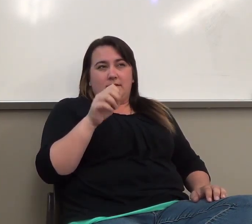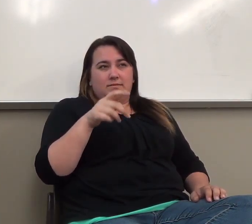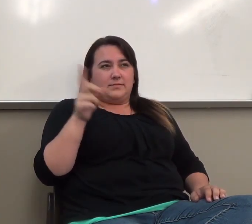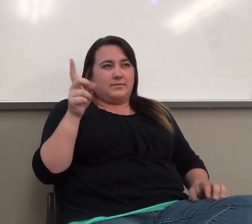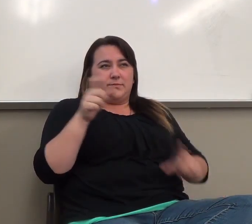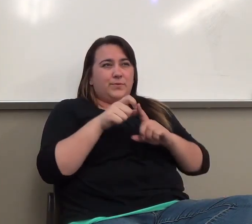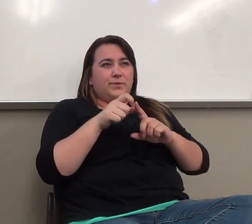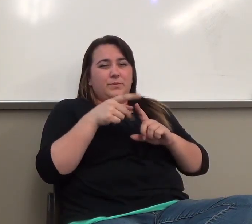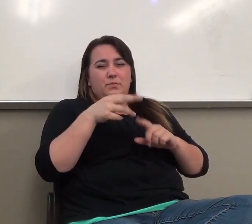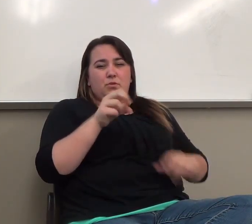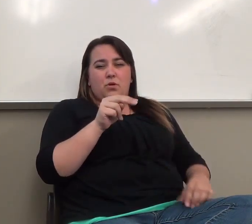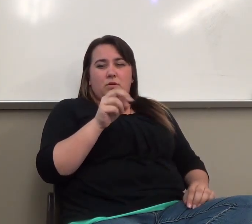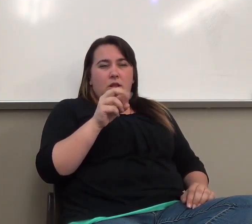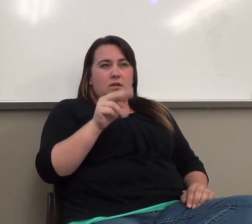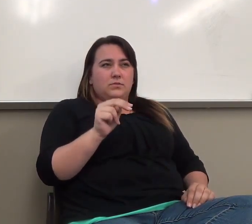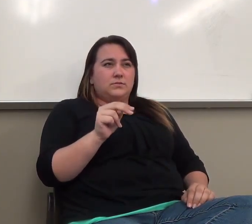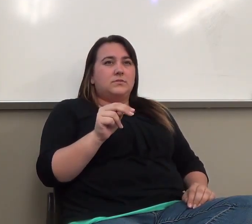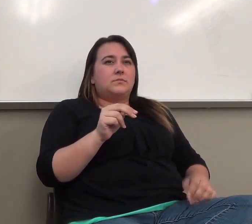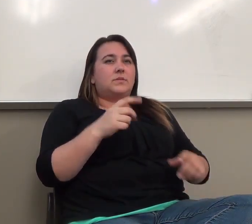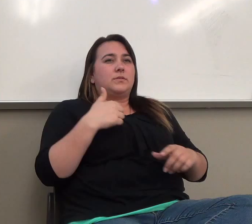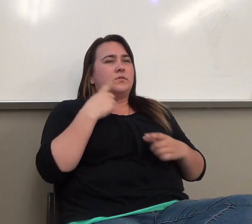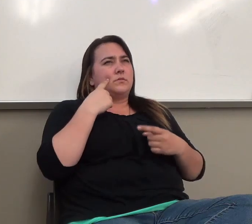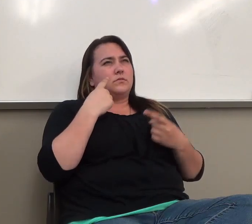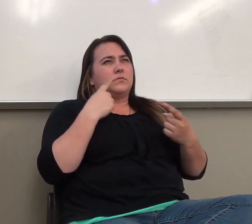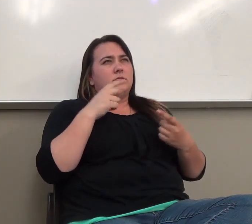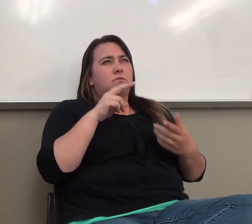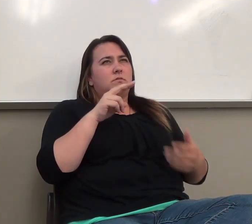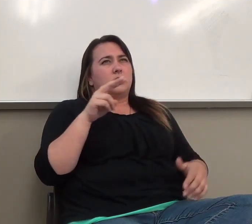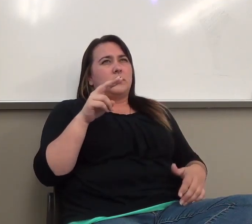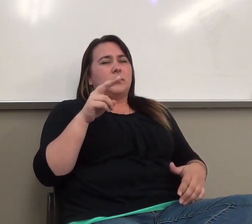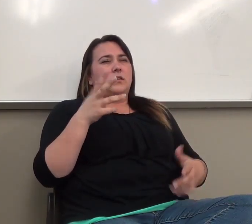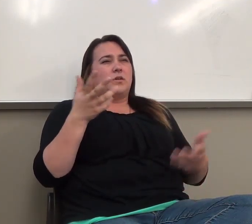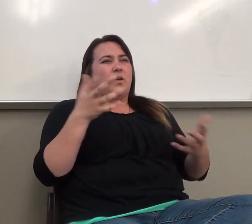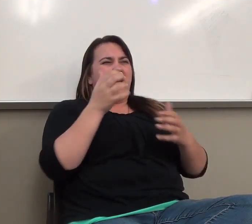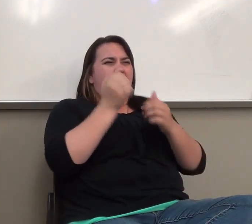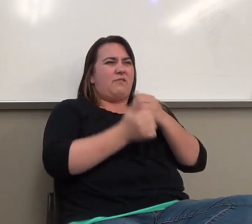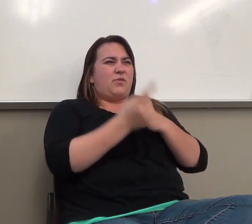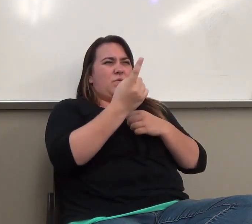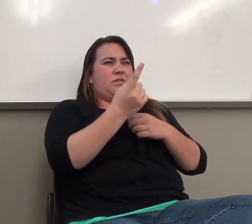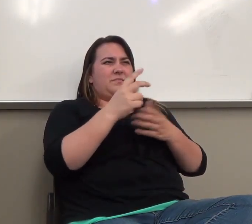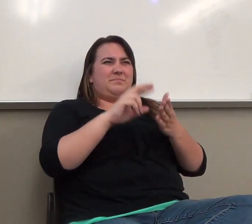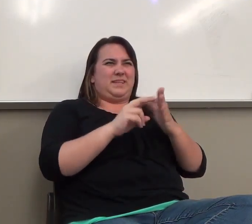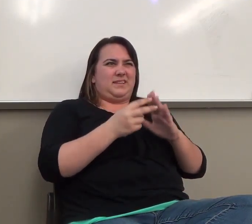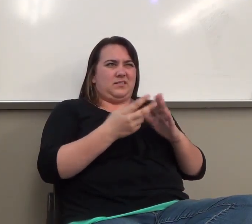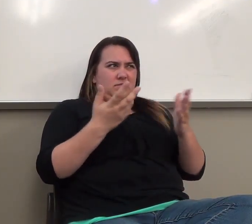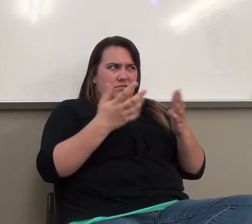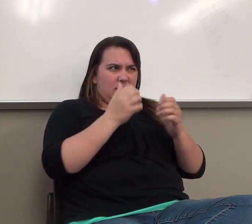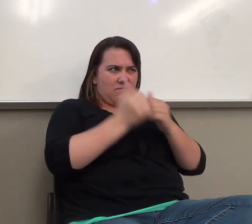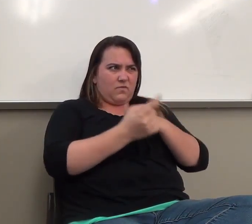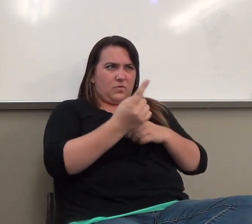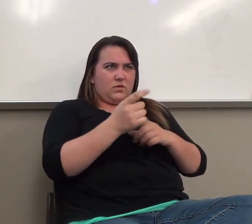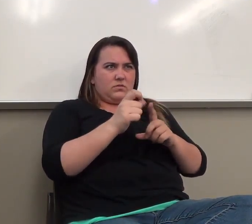I don't think so. Yeah, these are the annoying little indefinite